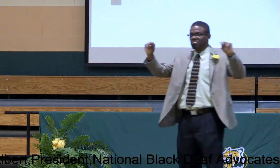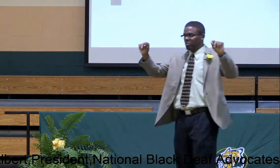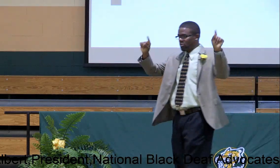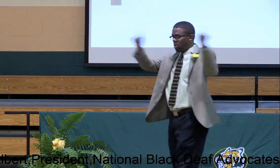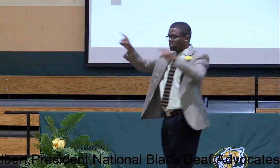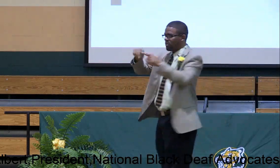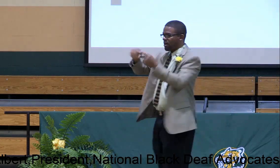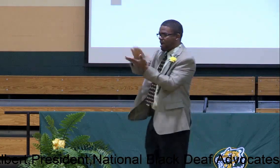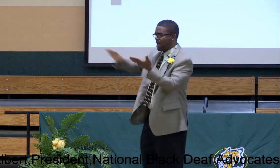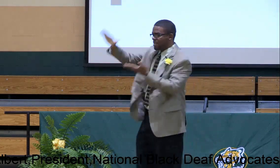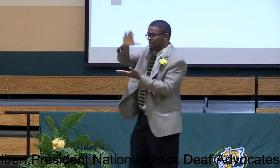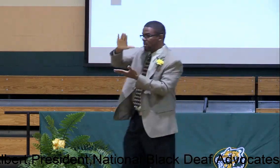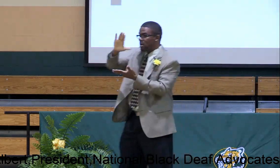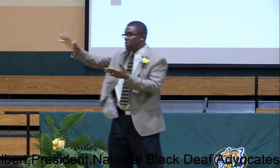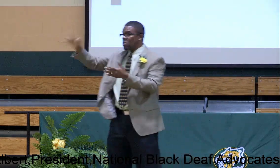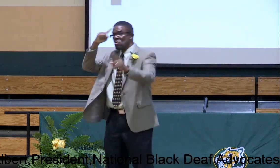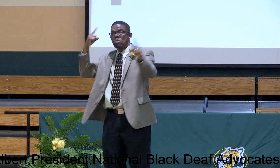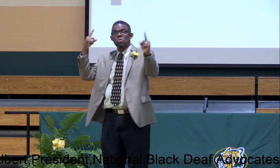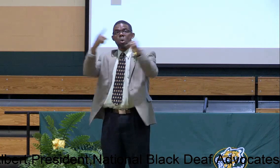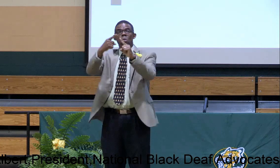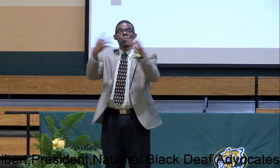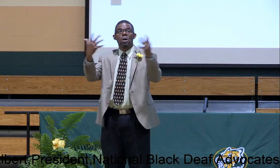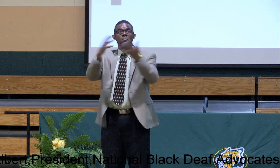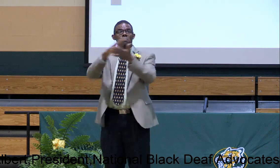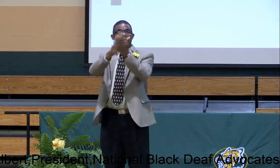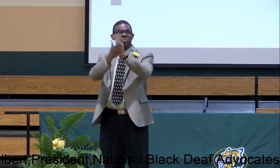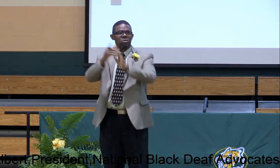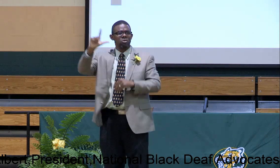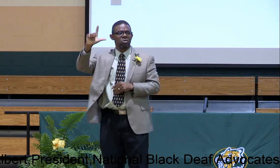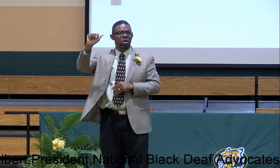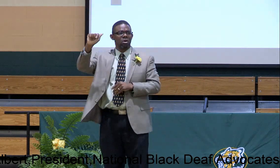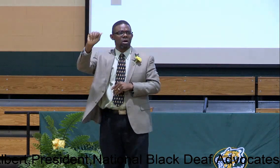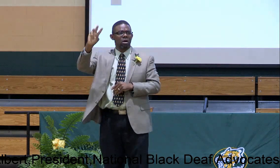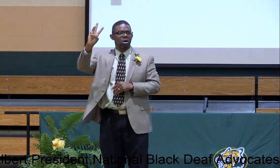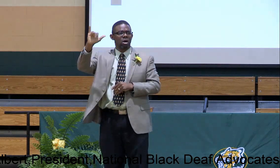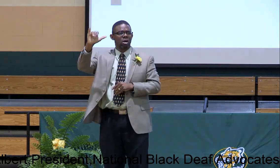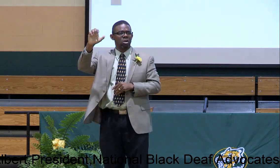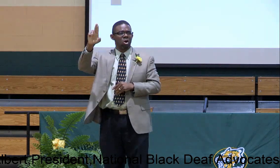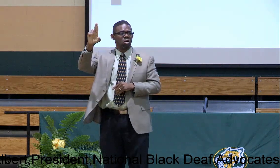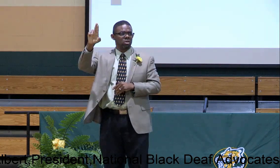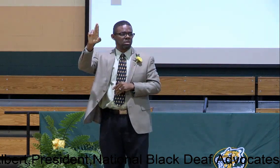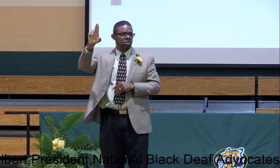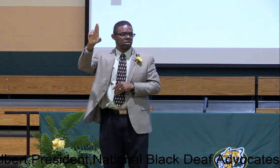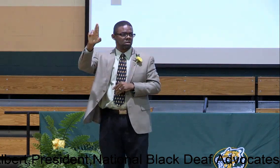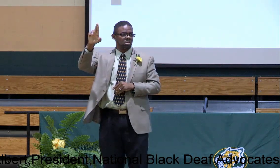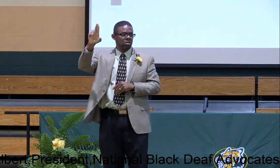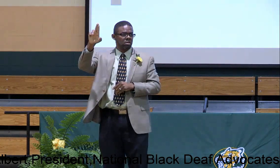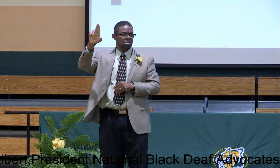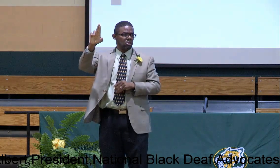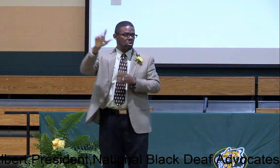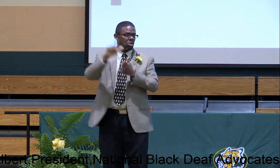Was that it? That was not it. He went on to college. He decided that he wanted to become a lawyer.